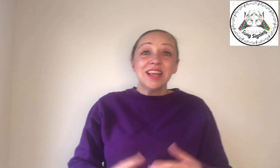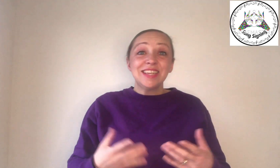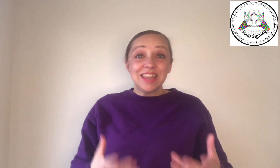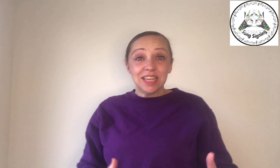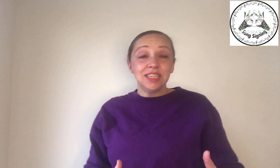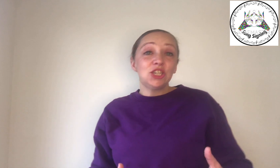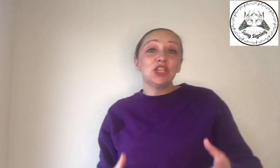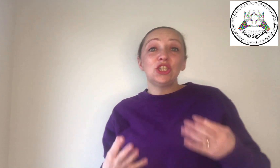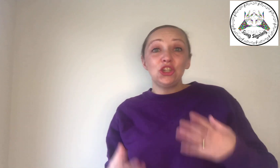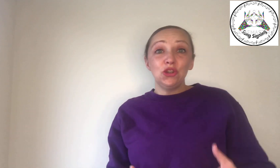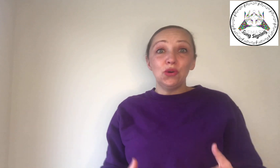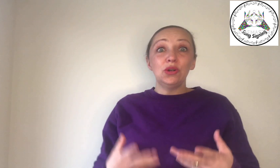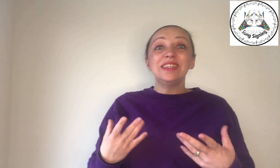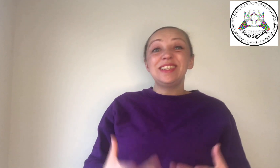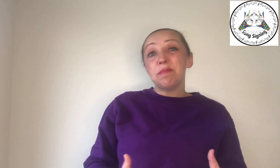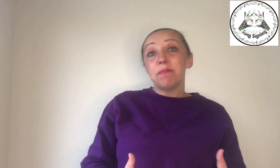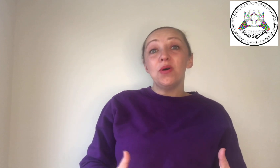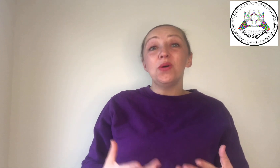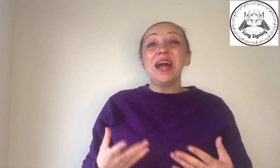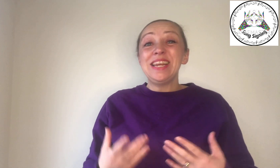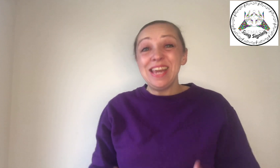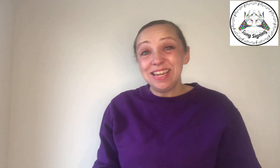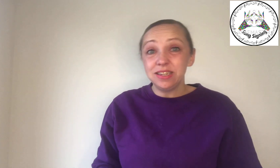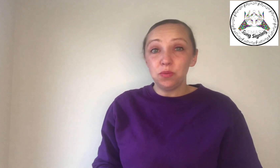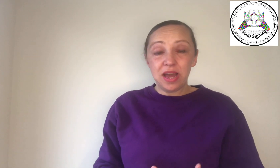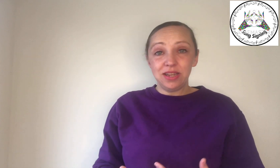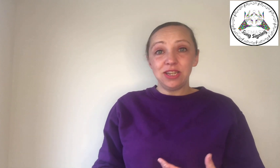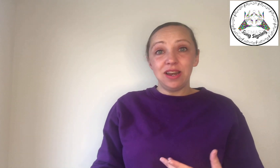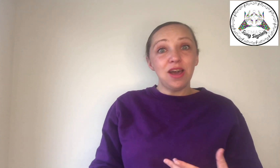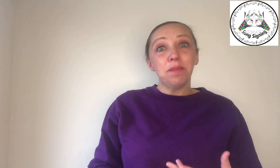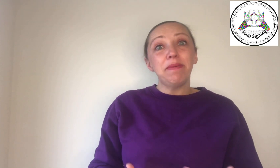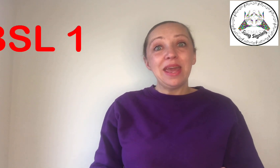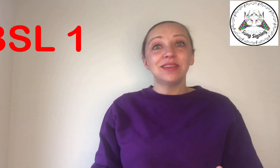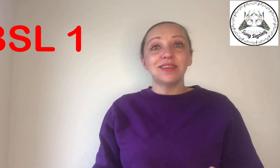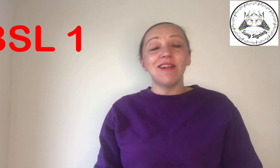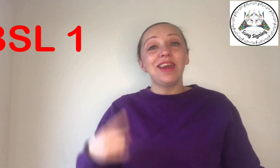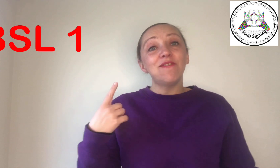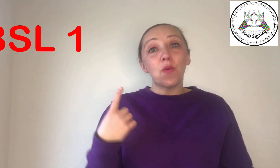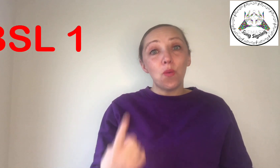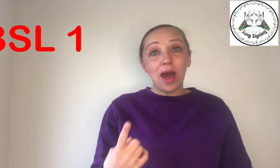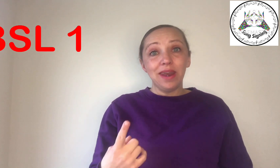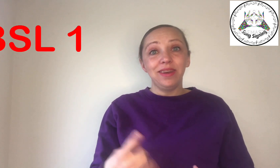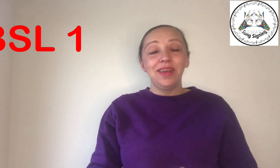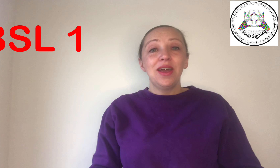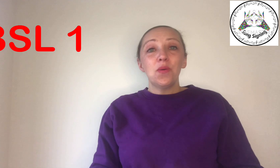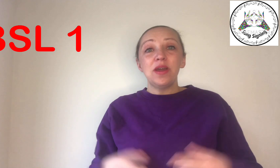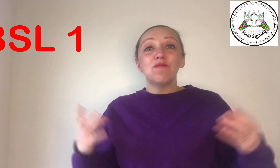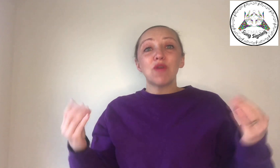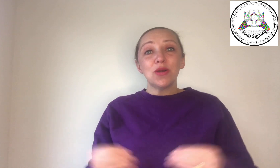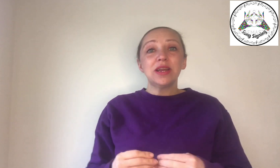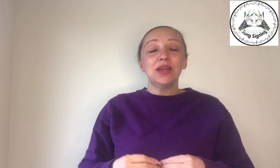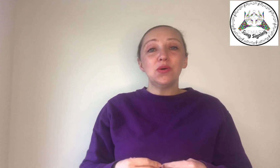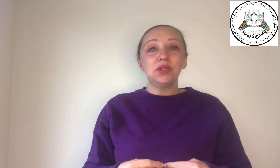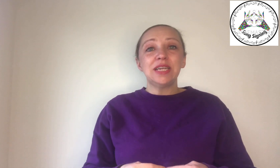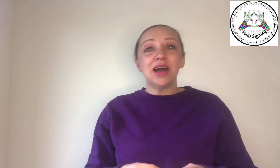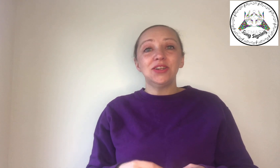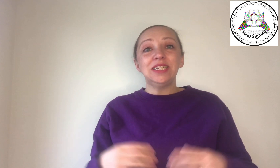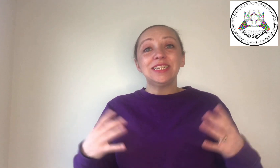So this is just a short, simple and easy way to learn BSL level 1. We have broken it all down into